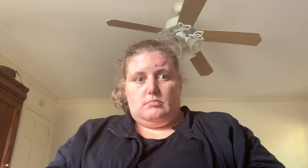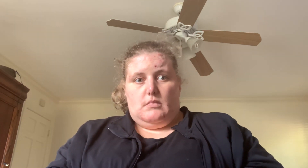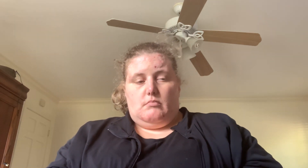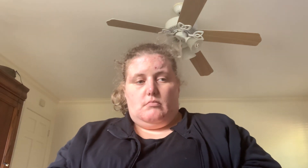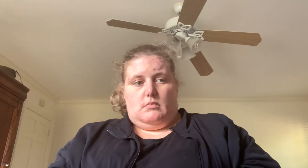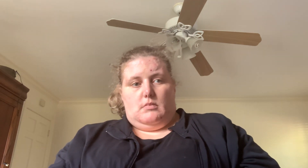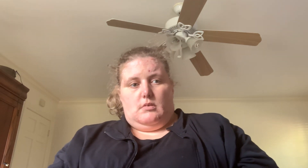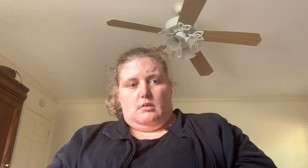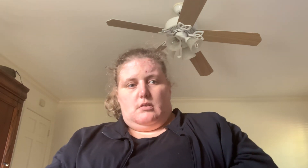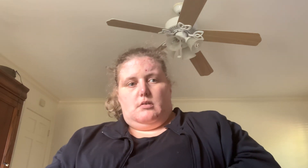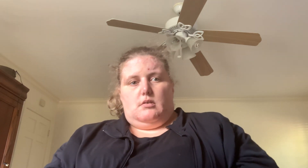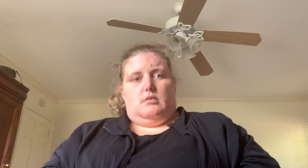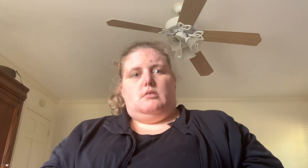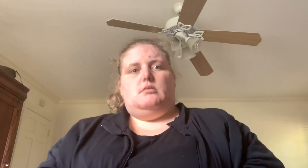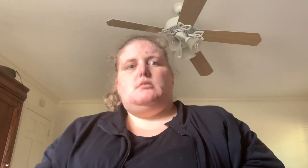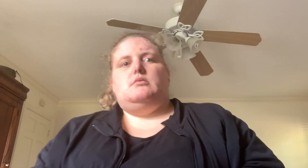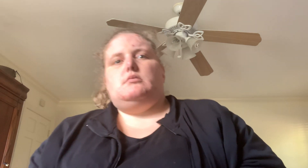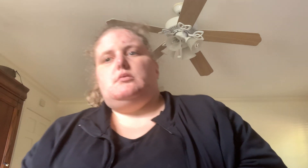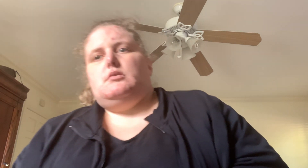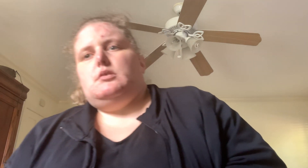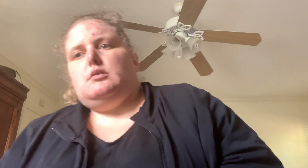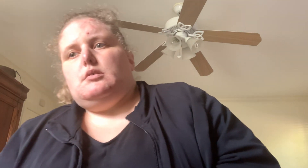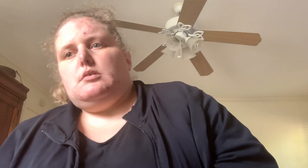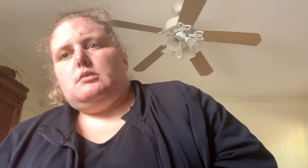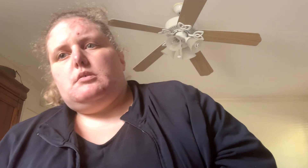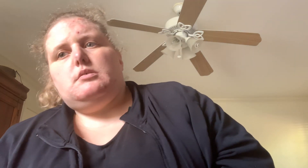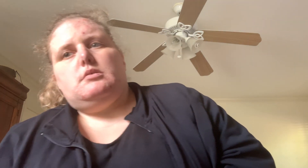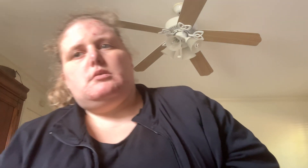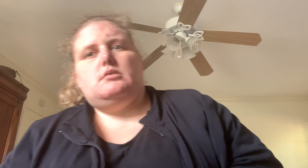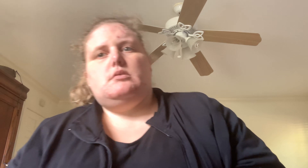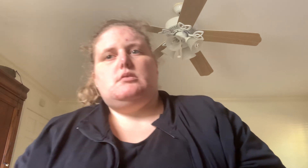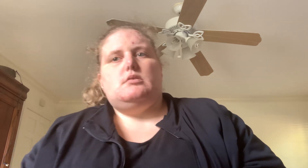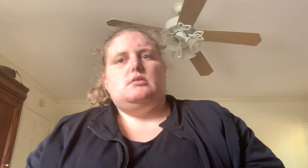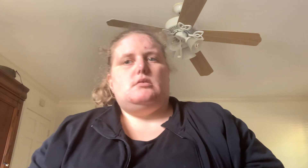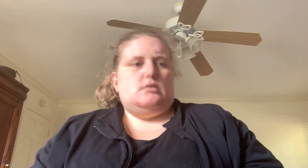many grams of water will be produced